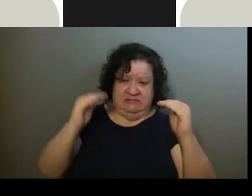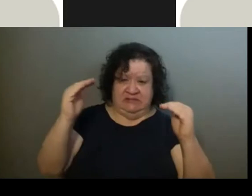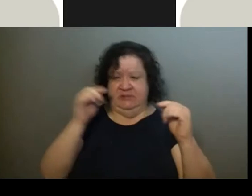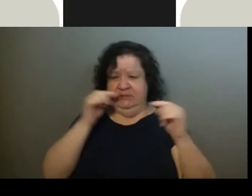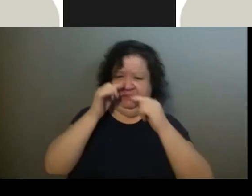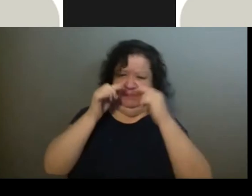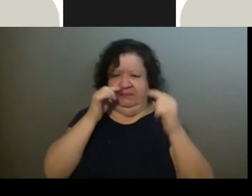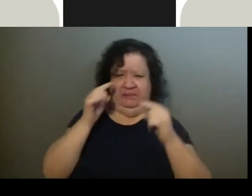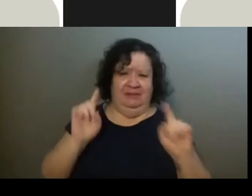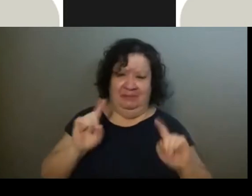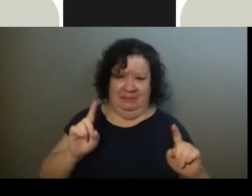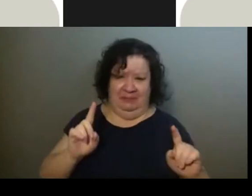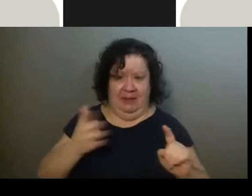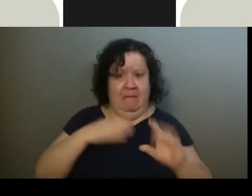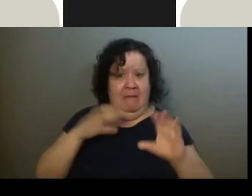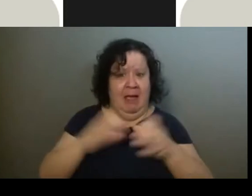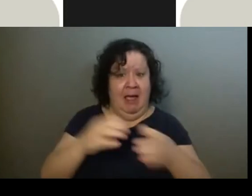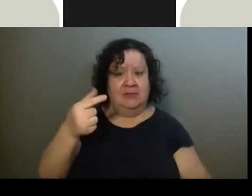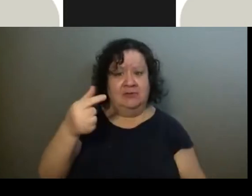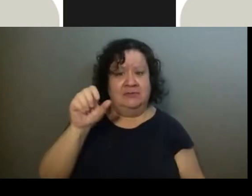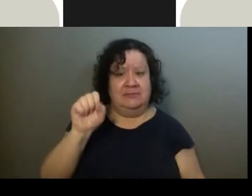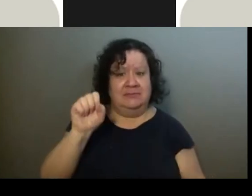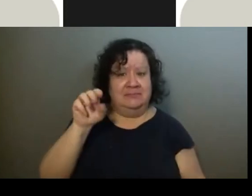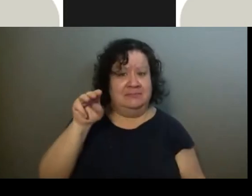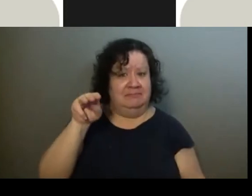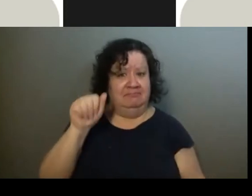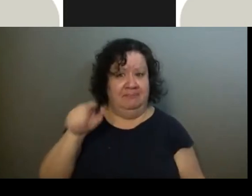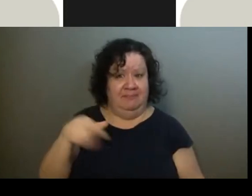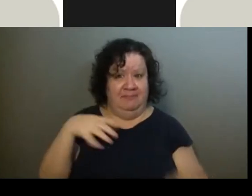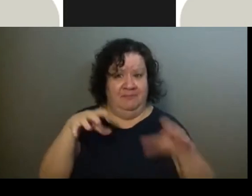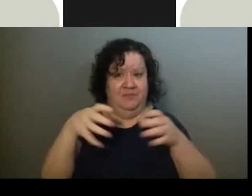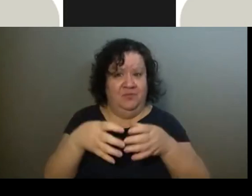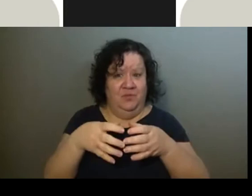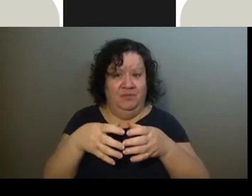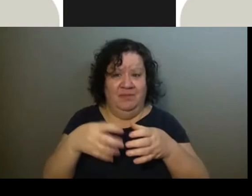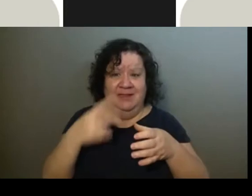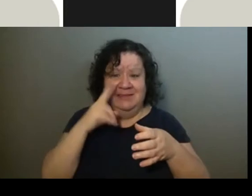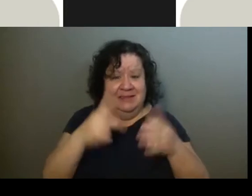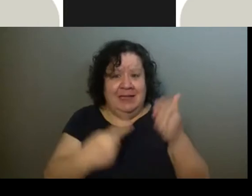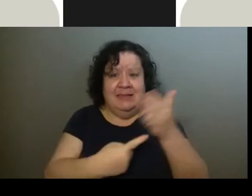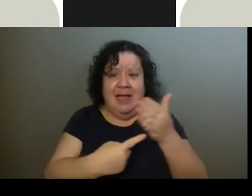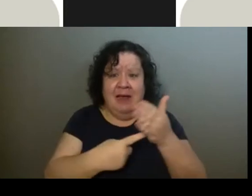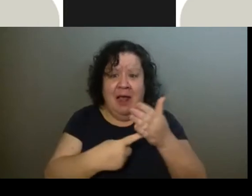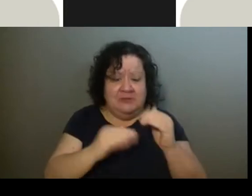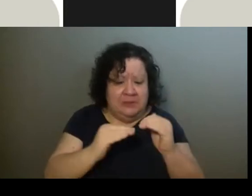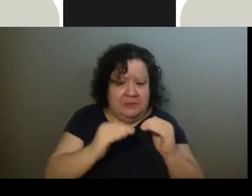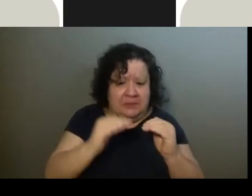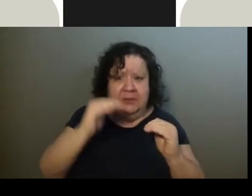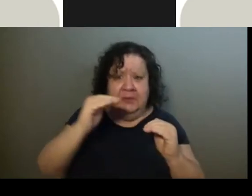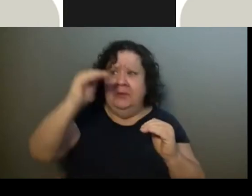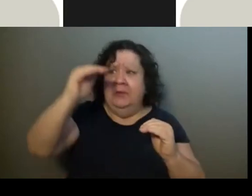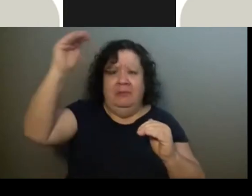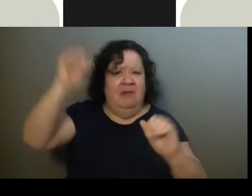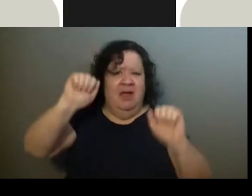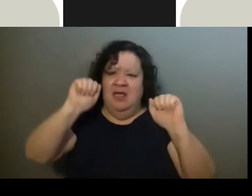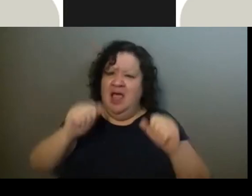design technologies collaboratively that meet the needs and capacities of people who need them the most, and use human-centered design approaches